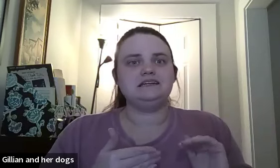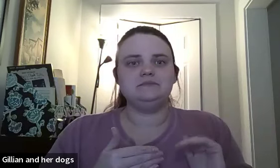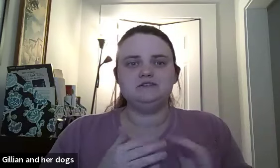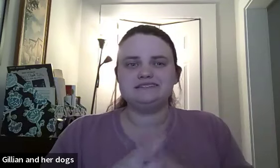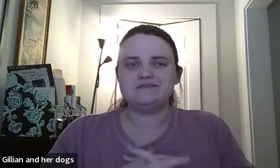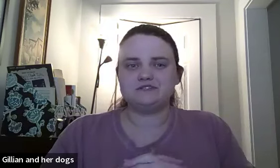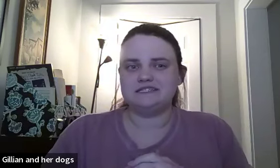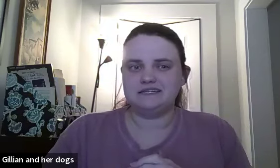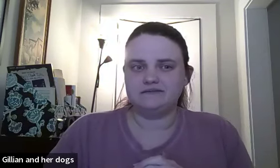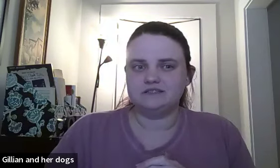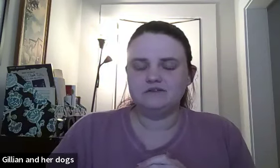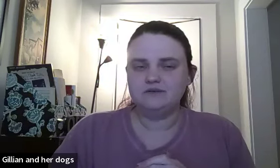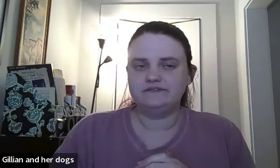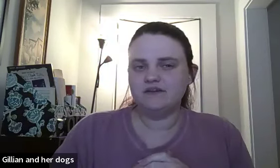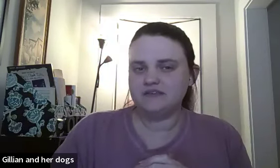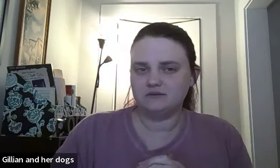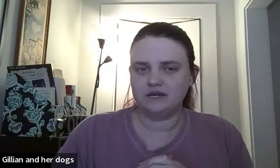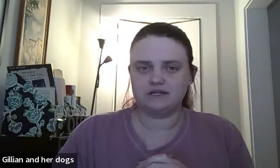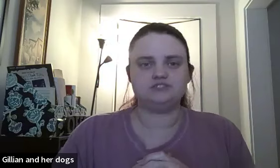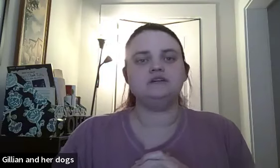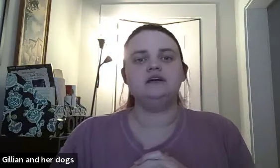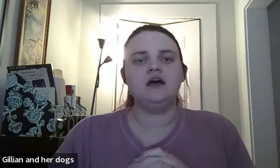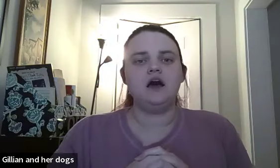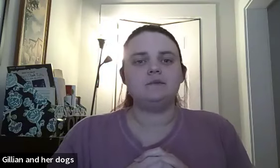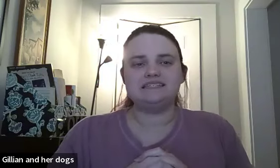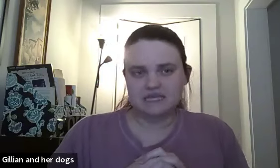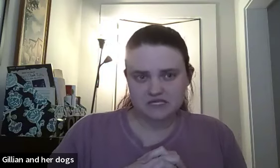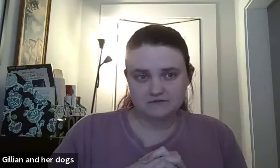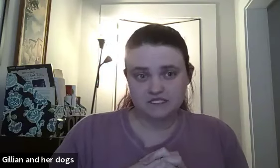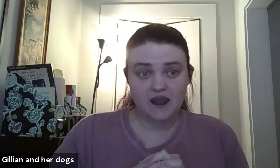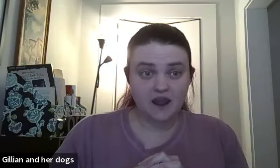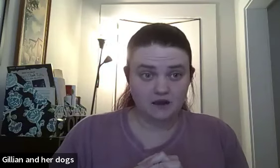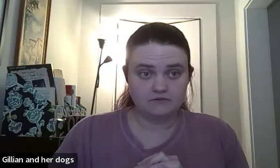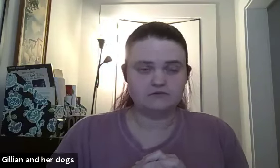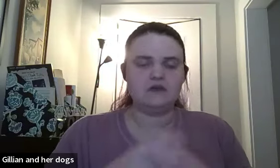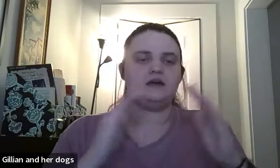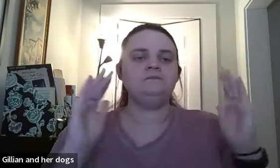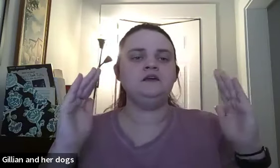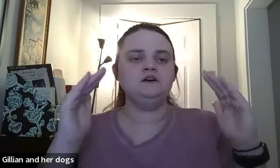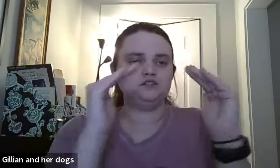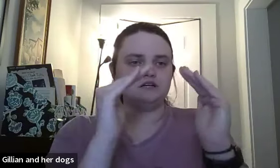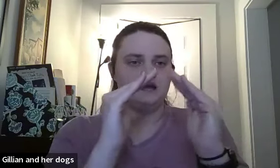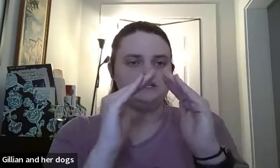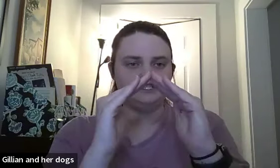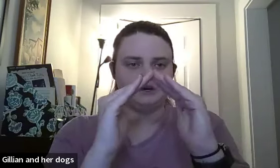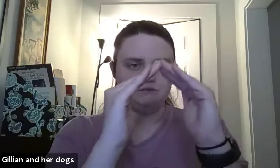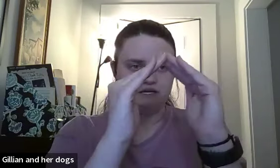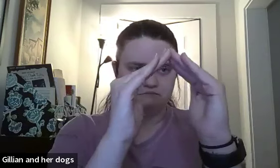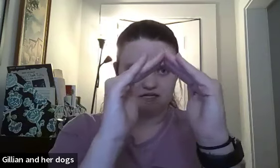city, let me do the sign for city first. I don't think we've done this one actually. It's the same sign for town. Okay. So you're going to kind of start like